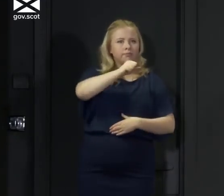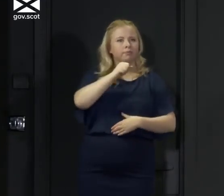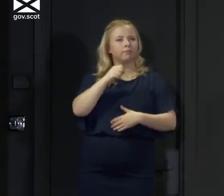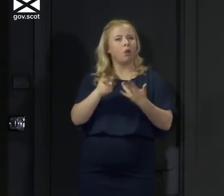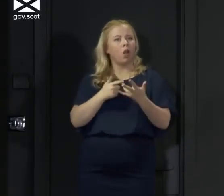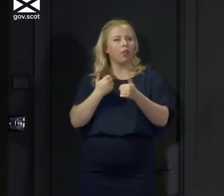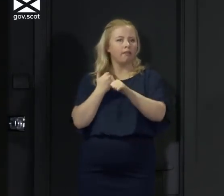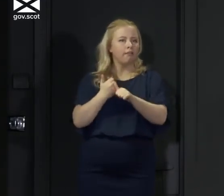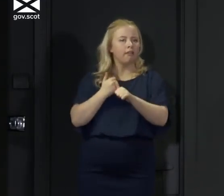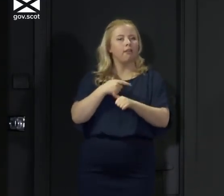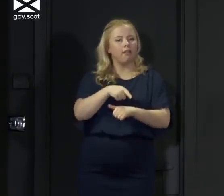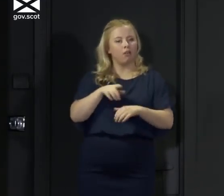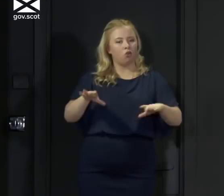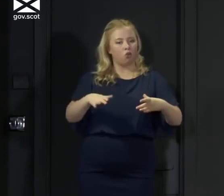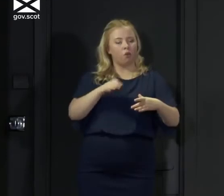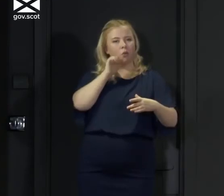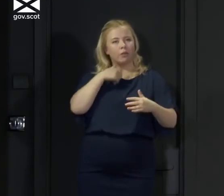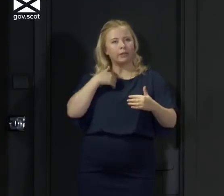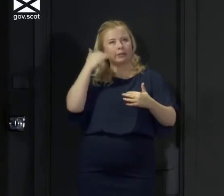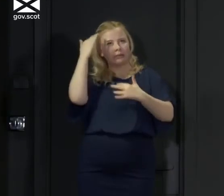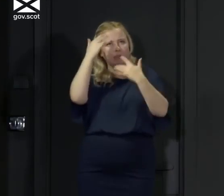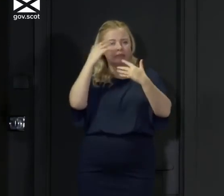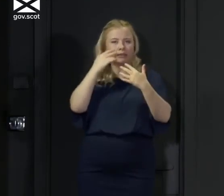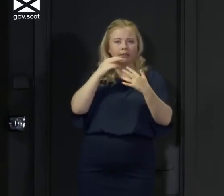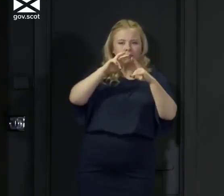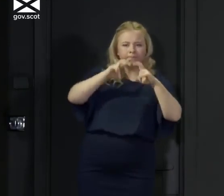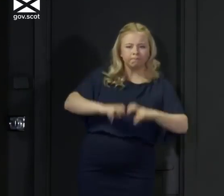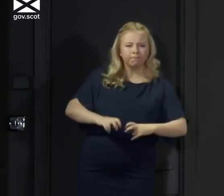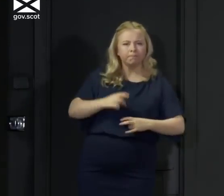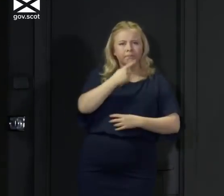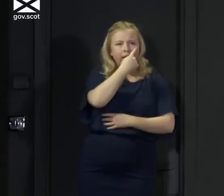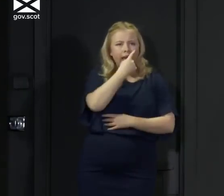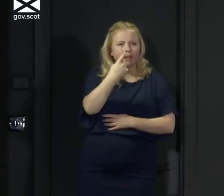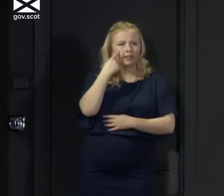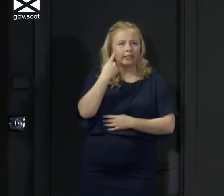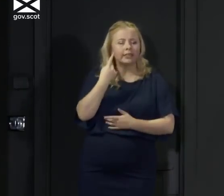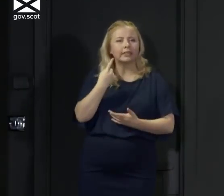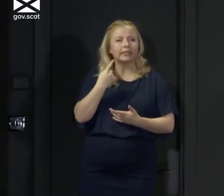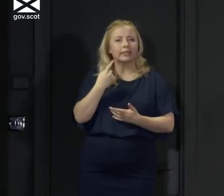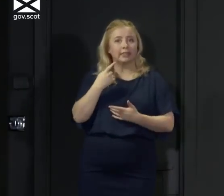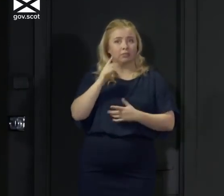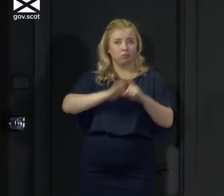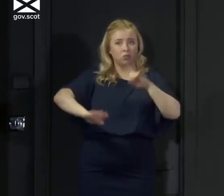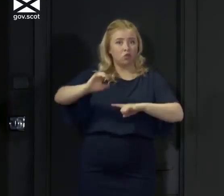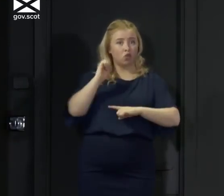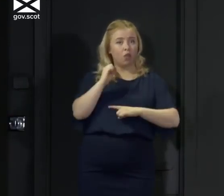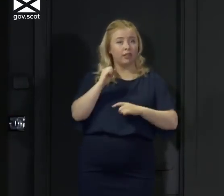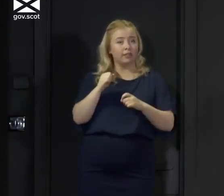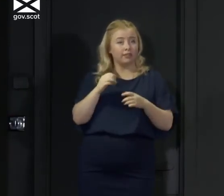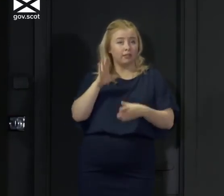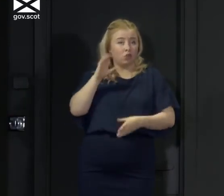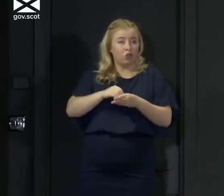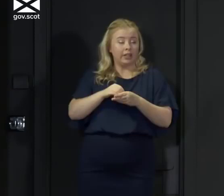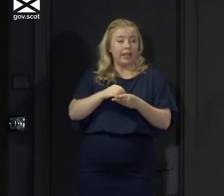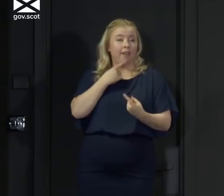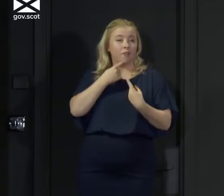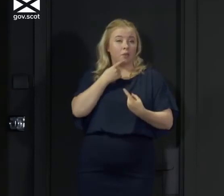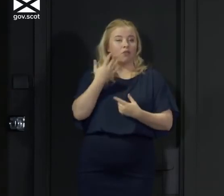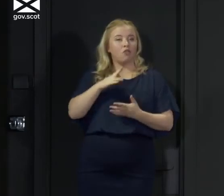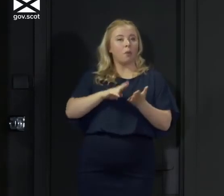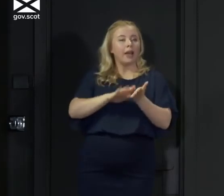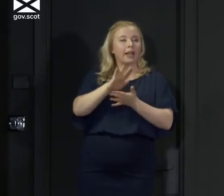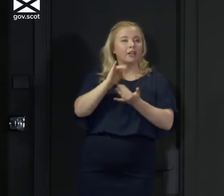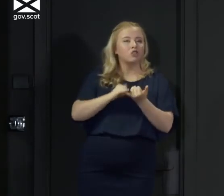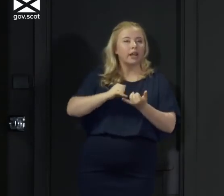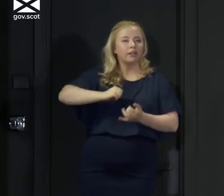advisers. And that group will consider the evidence on of COVID-19 in Scotland, including the data provided by NHS Scotland, National